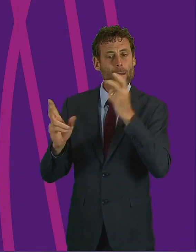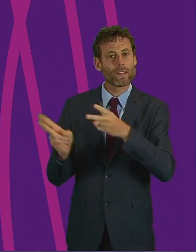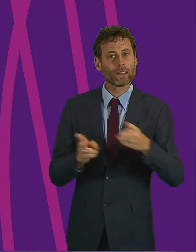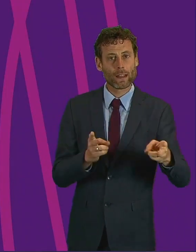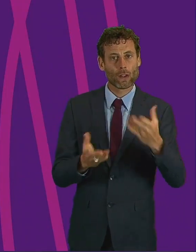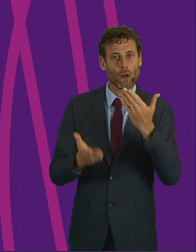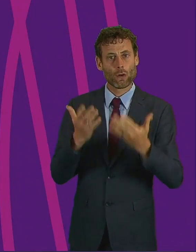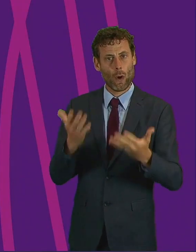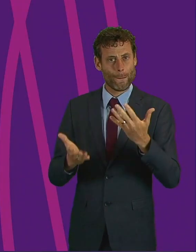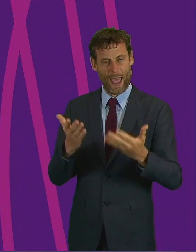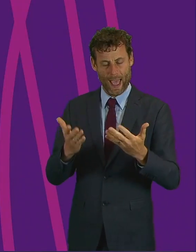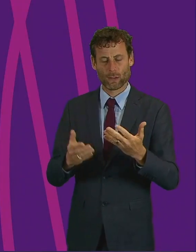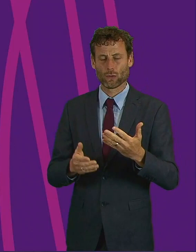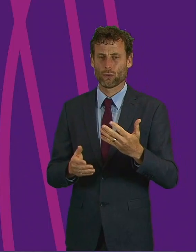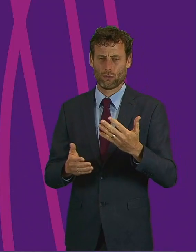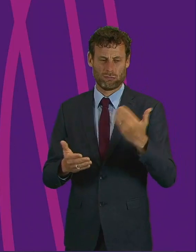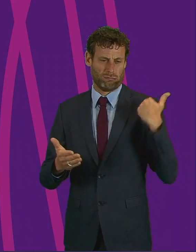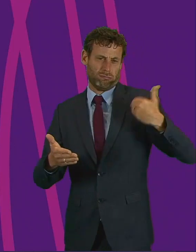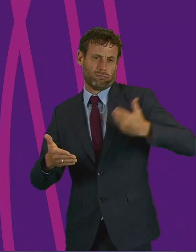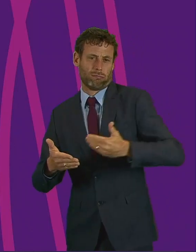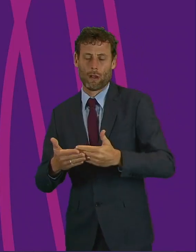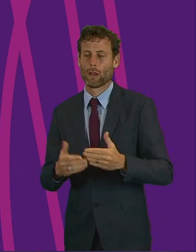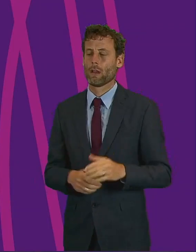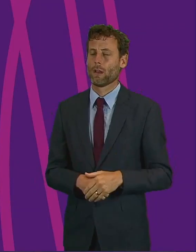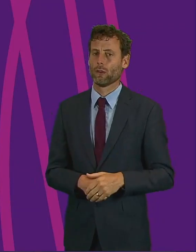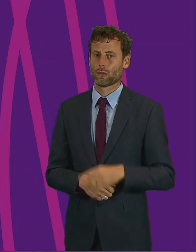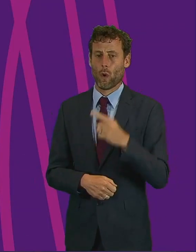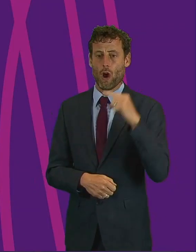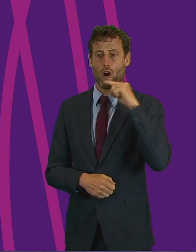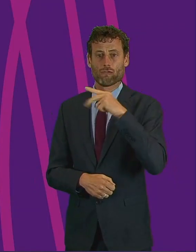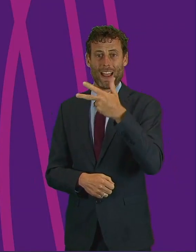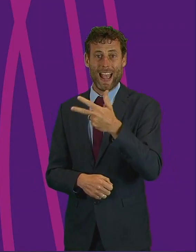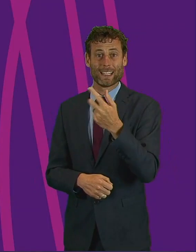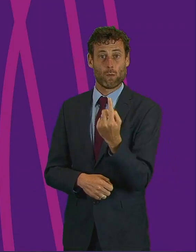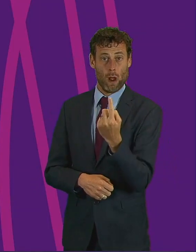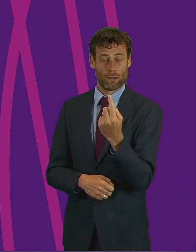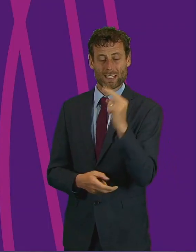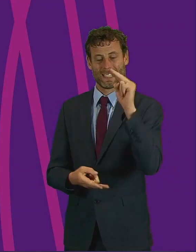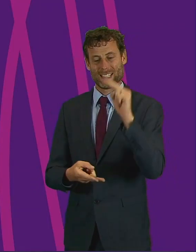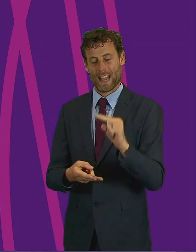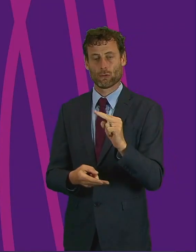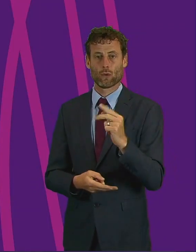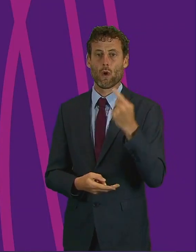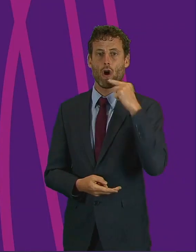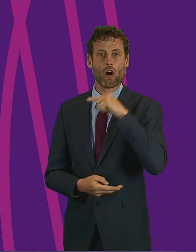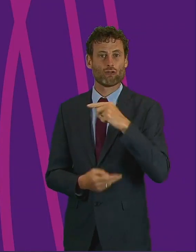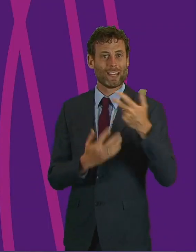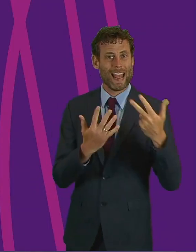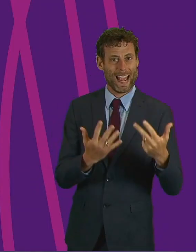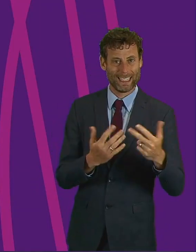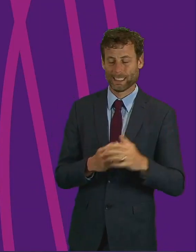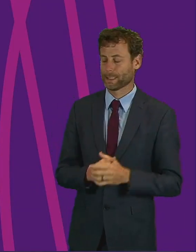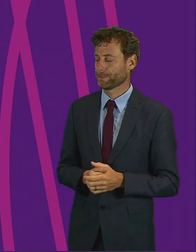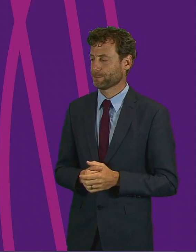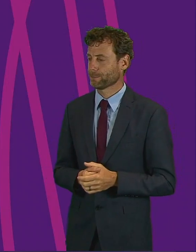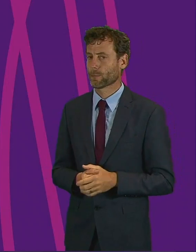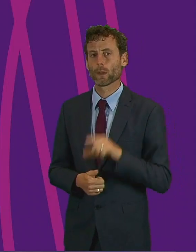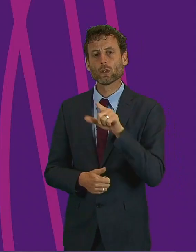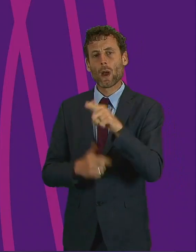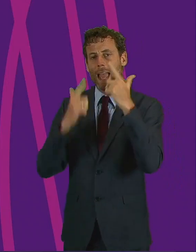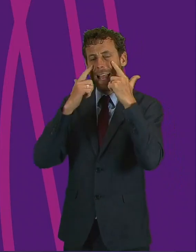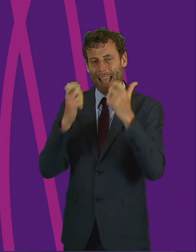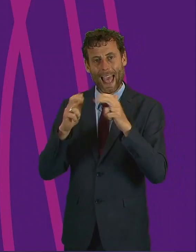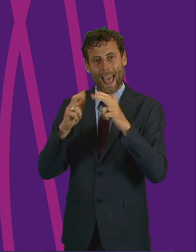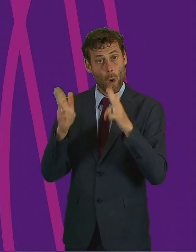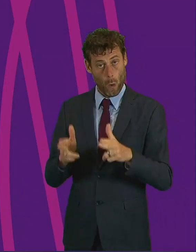from 181 to 108. Deaths in care homes made up 52% of all deaths linked to the virus last week. That